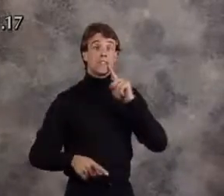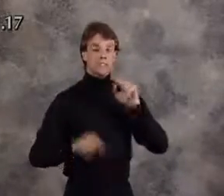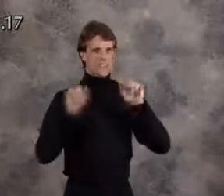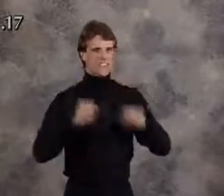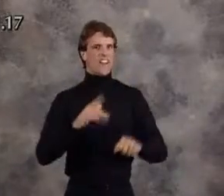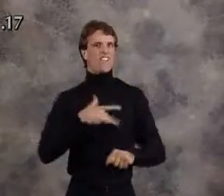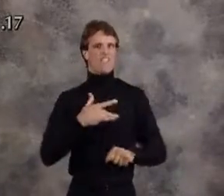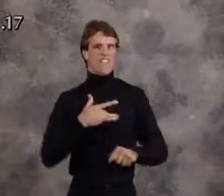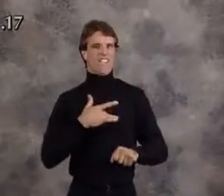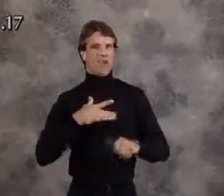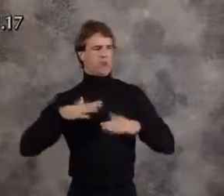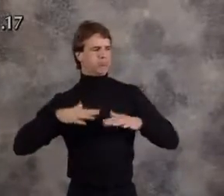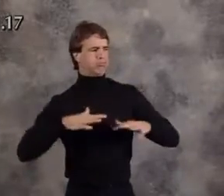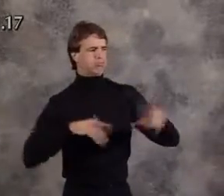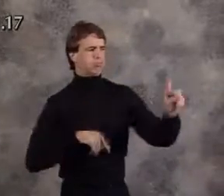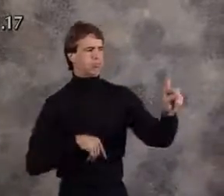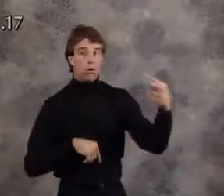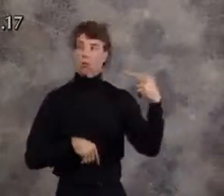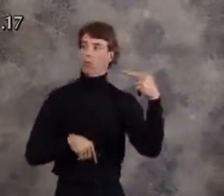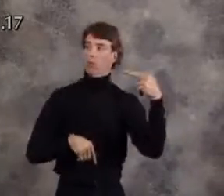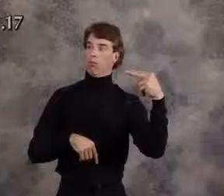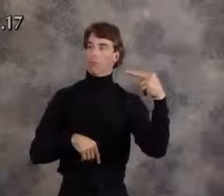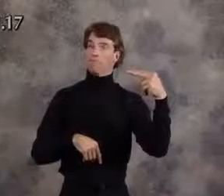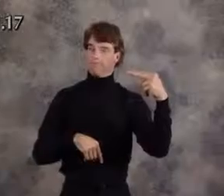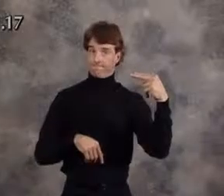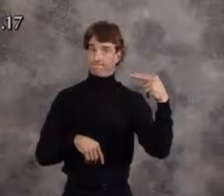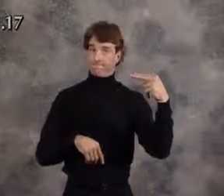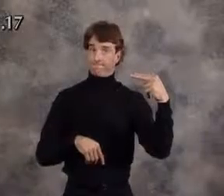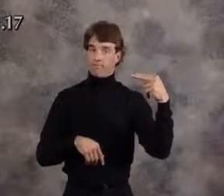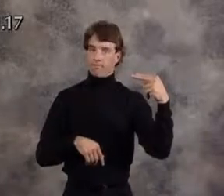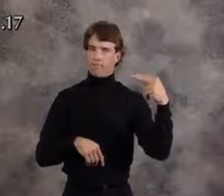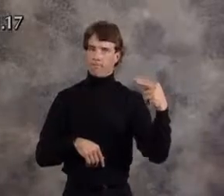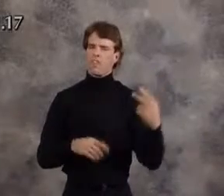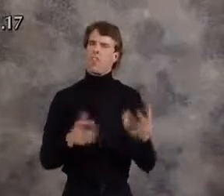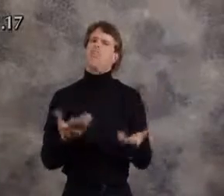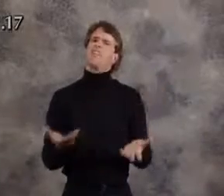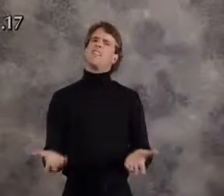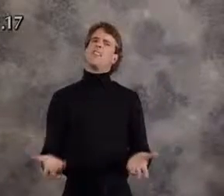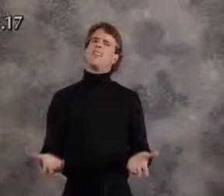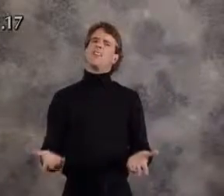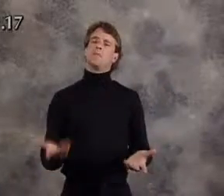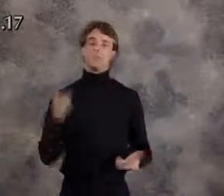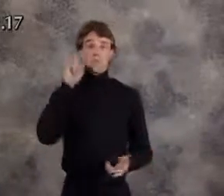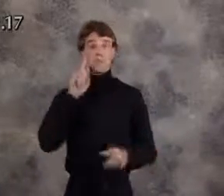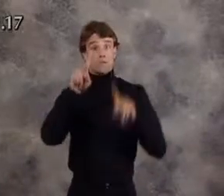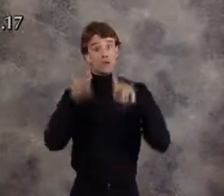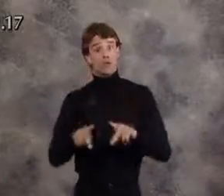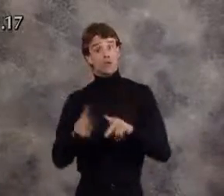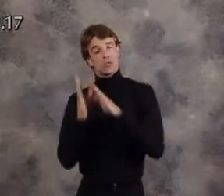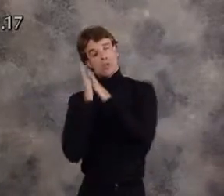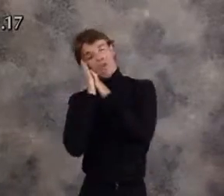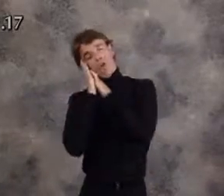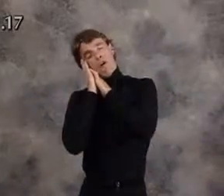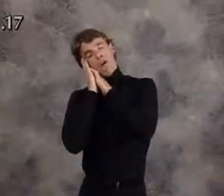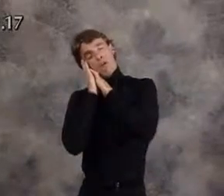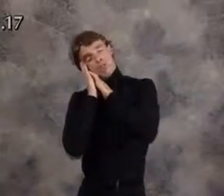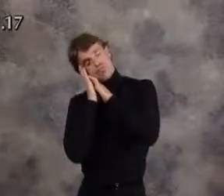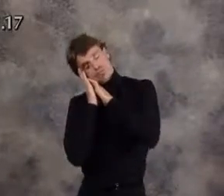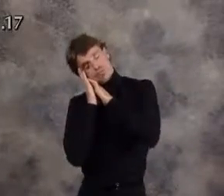deaf person can feel and will respond to. So now, how do you wake up